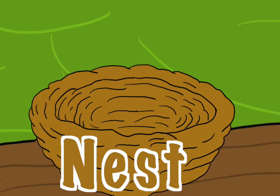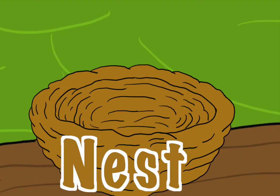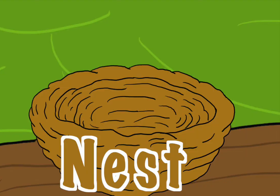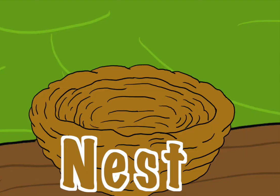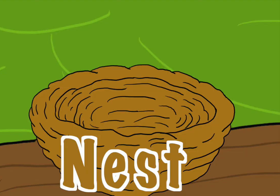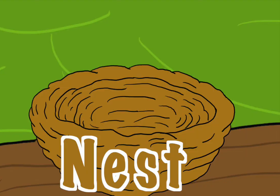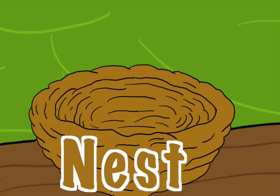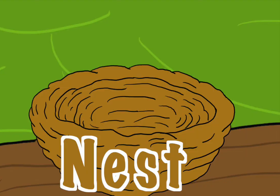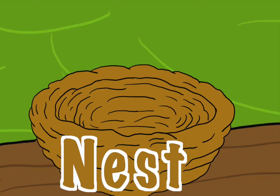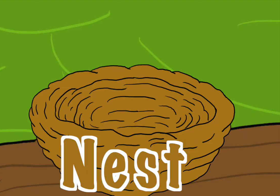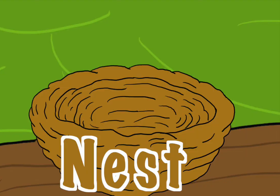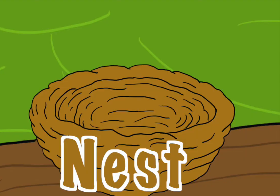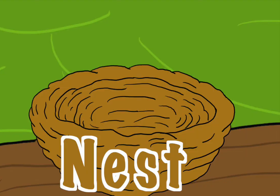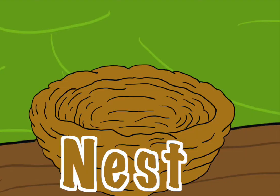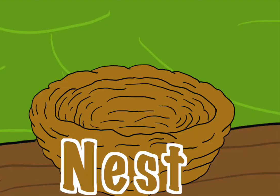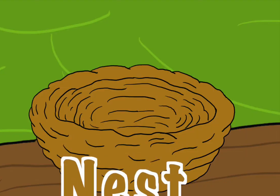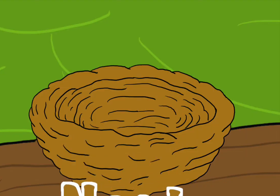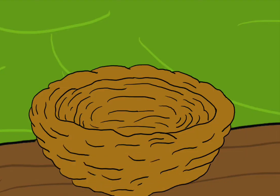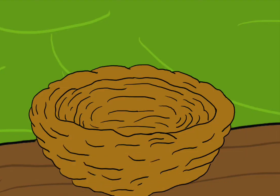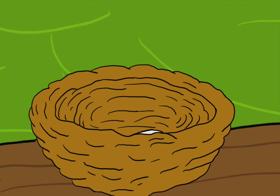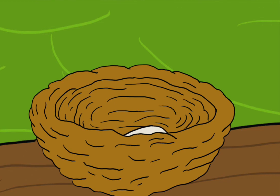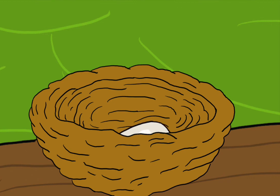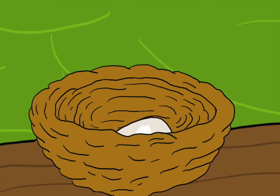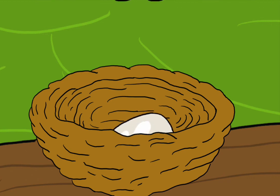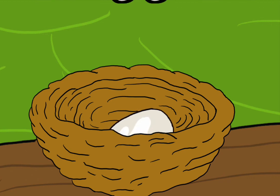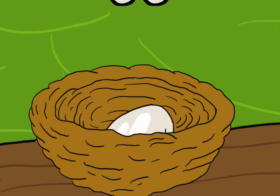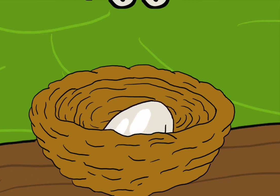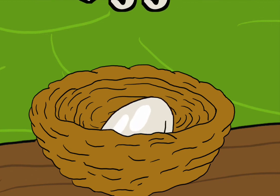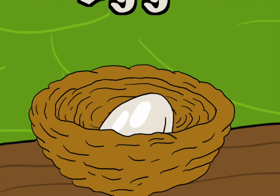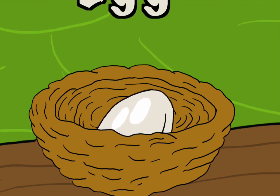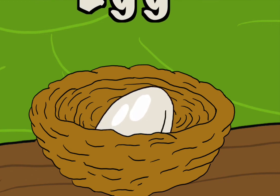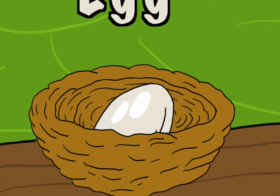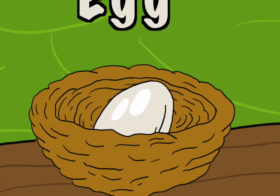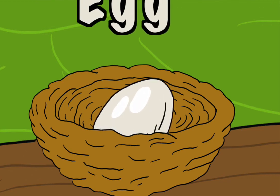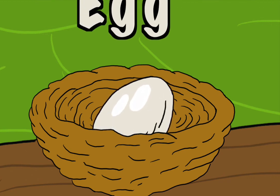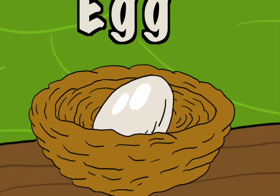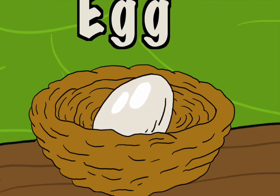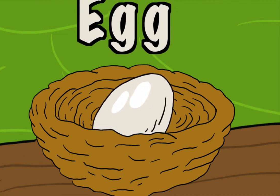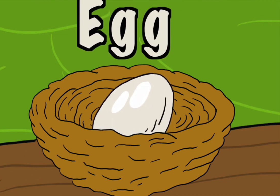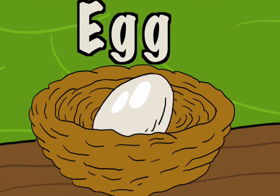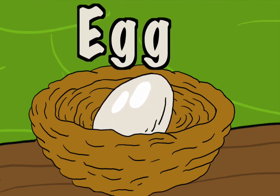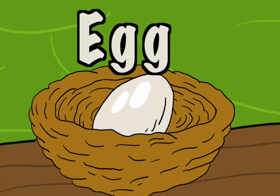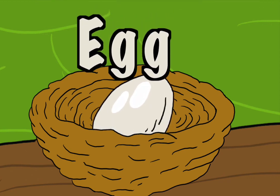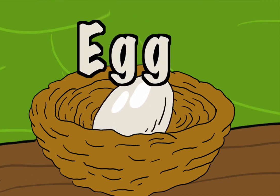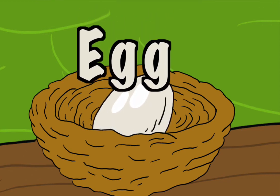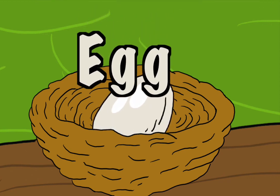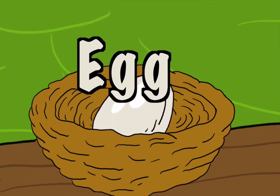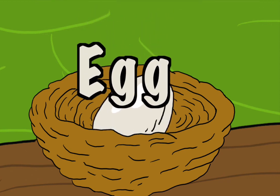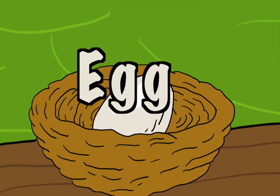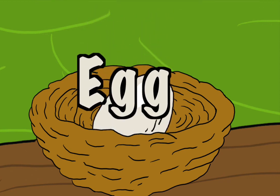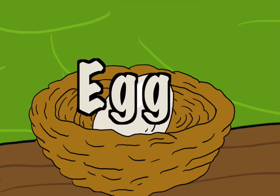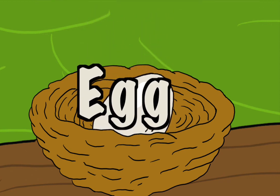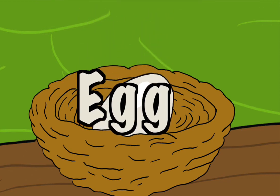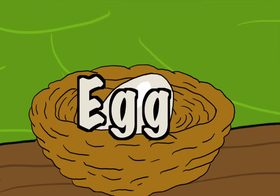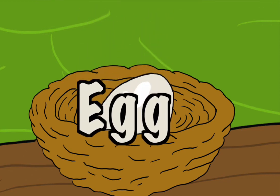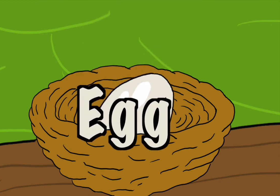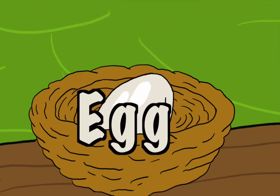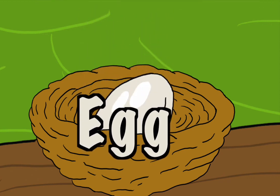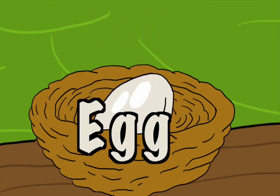that nest there was an egg, the prettiest egg that